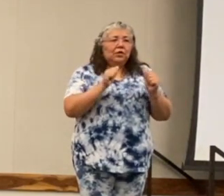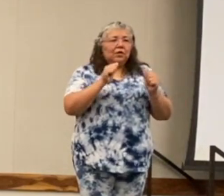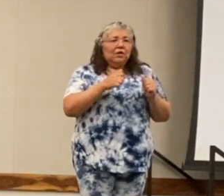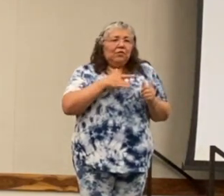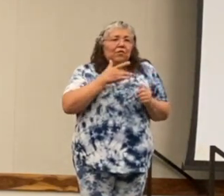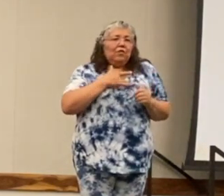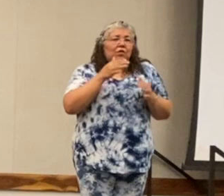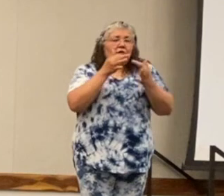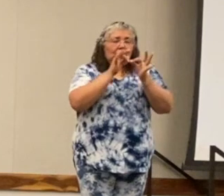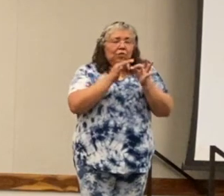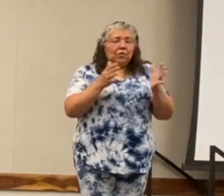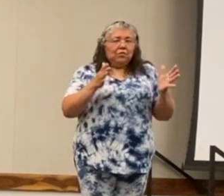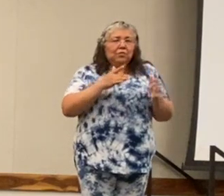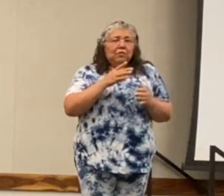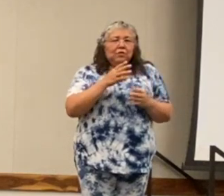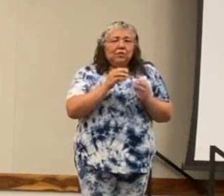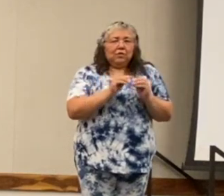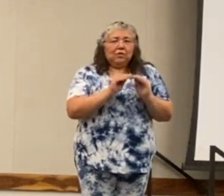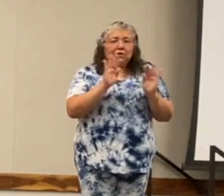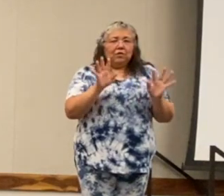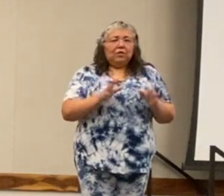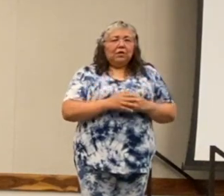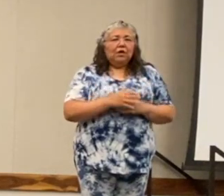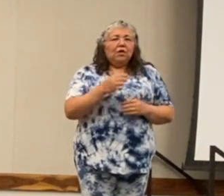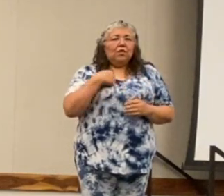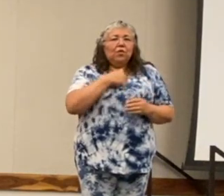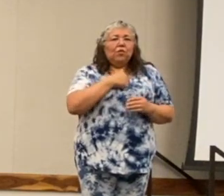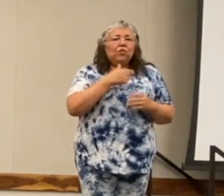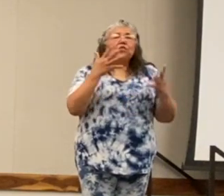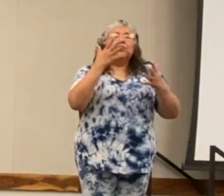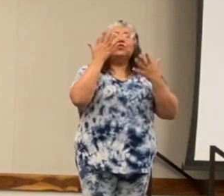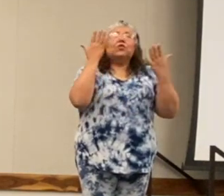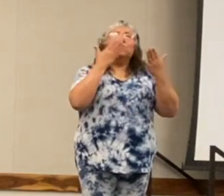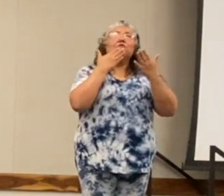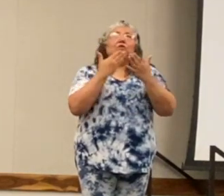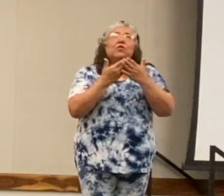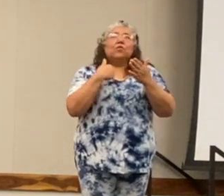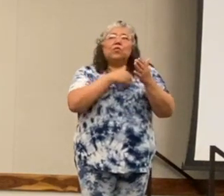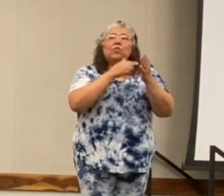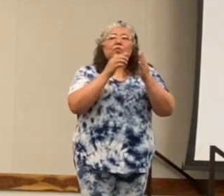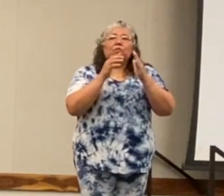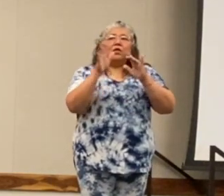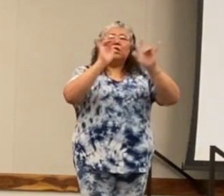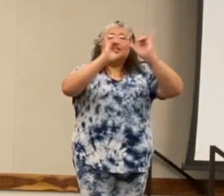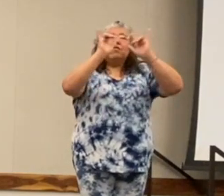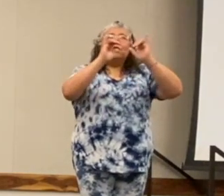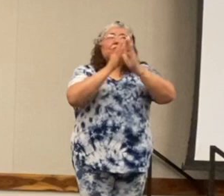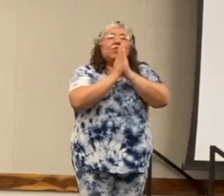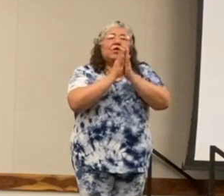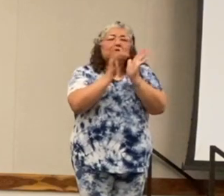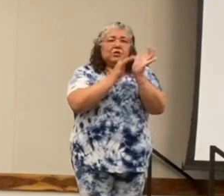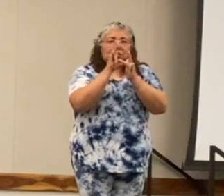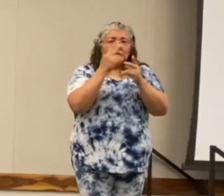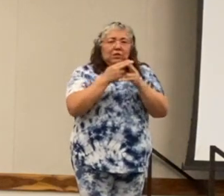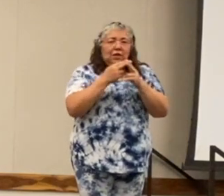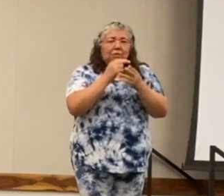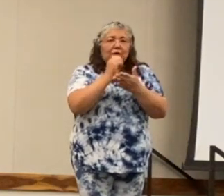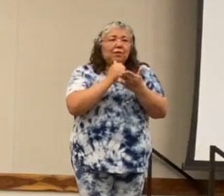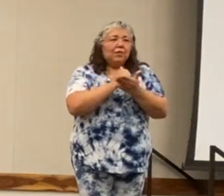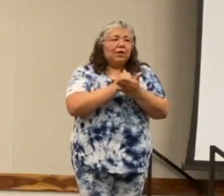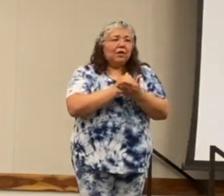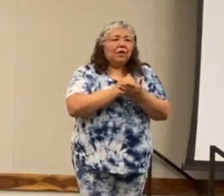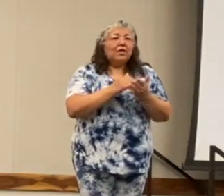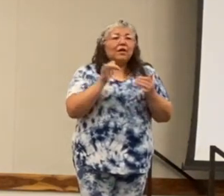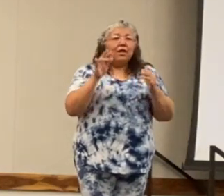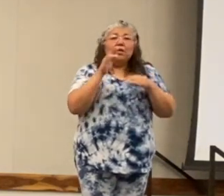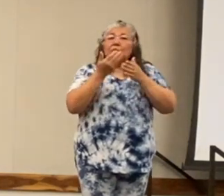so good. And we sure do love you. And we pray this in Jesus' name. Amen. Amen. So before you sit down, make sure you turn